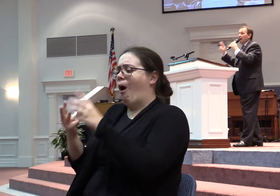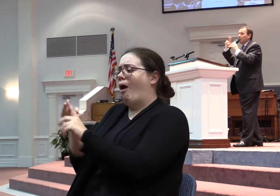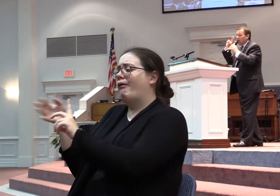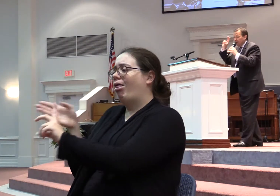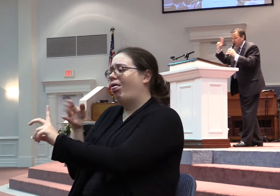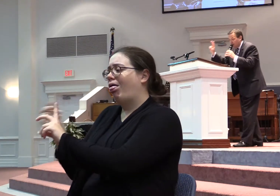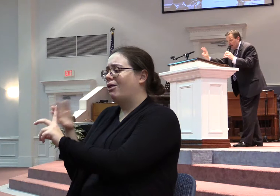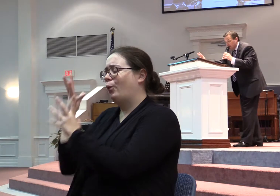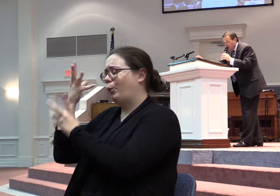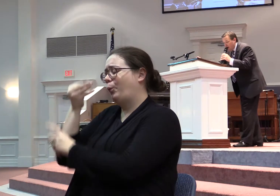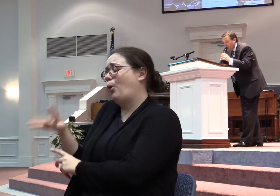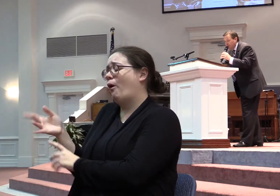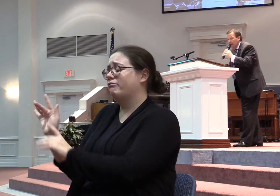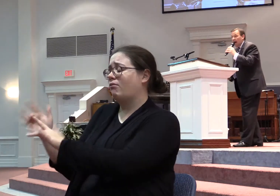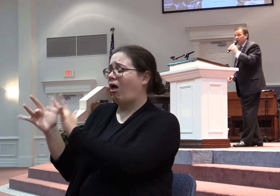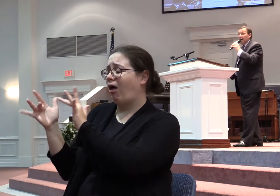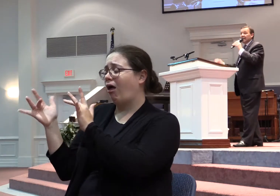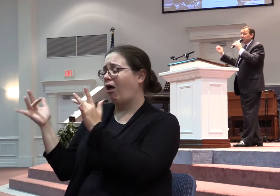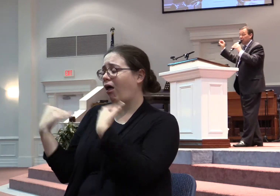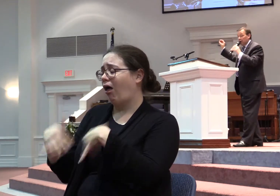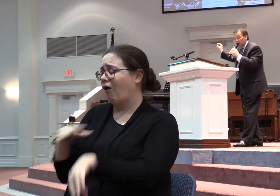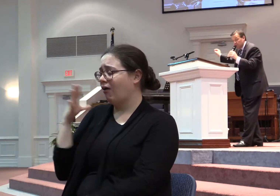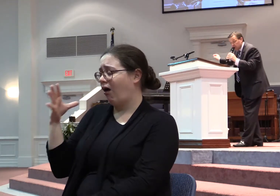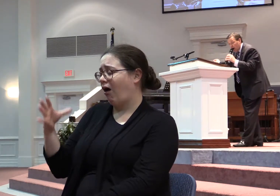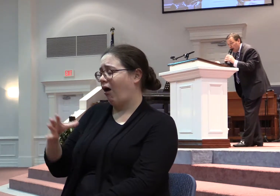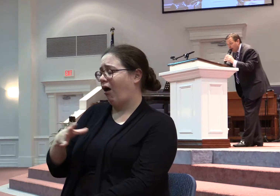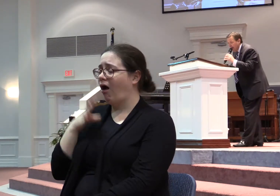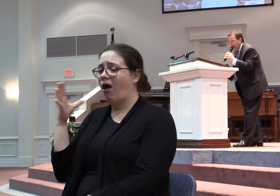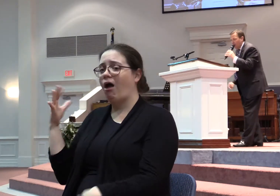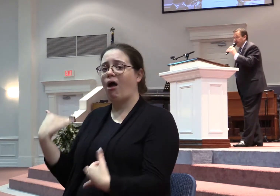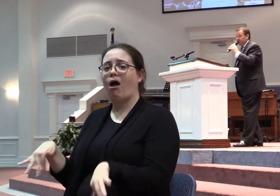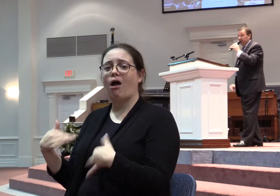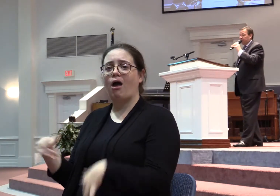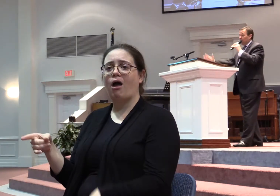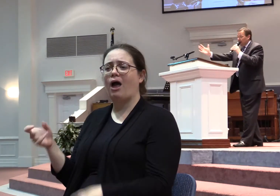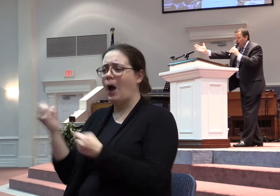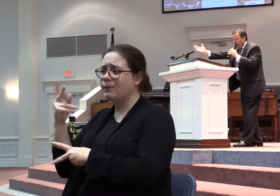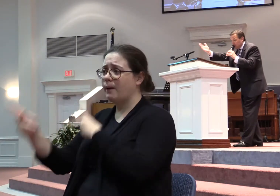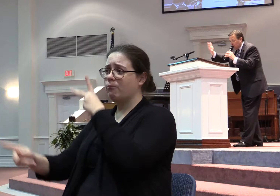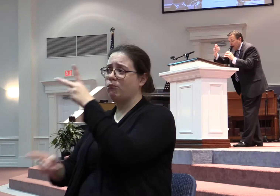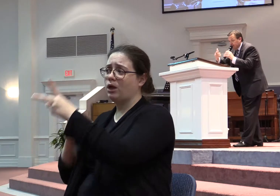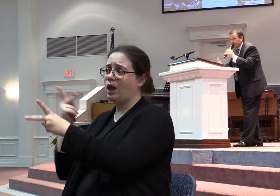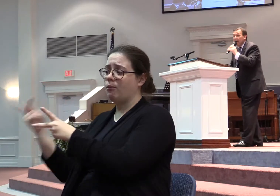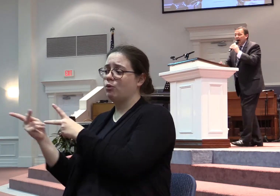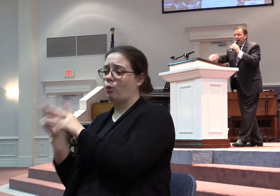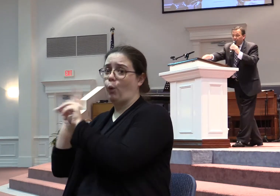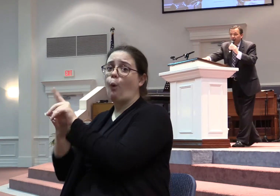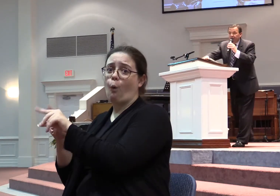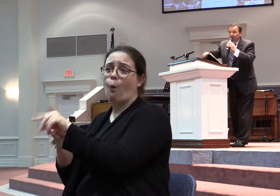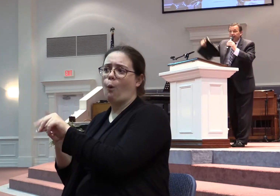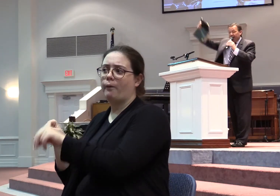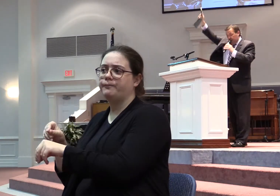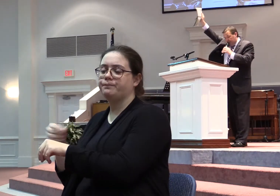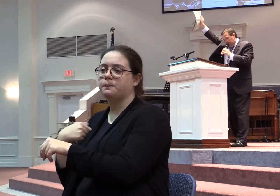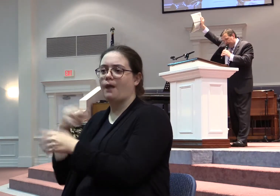care how bright their lights are, how nice their clubs are, how many people they are attracting. I've read